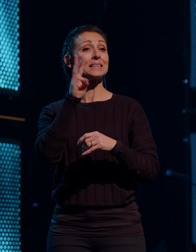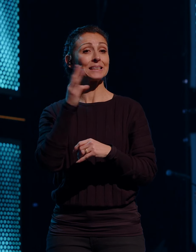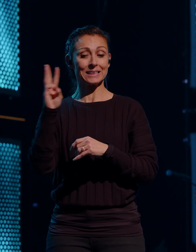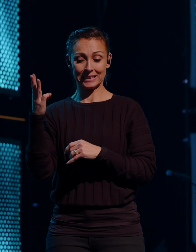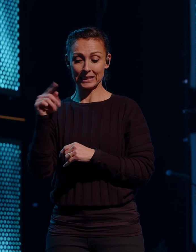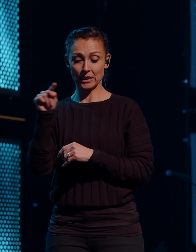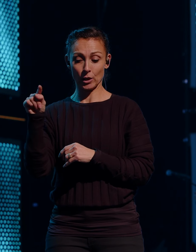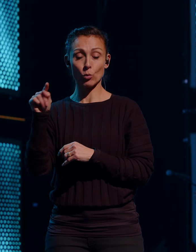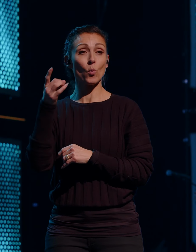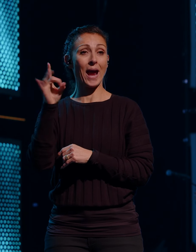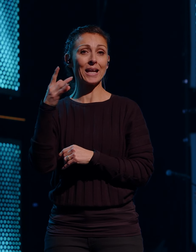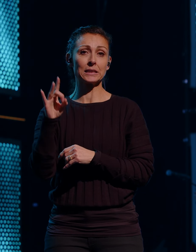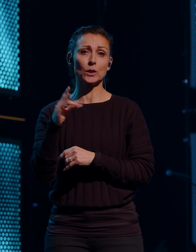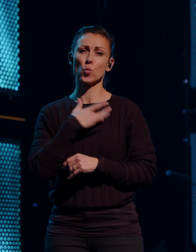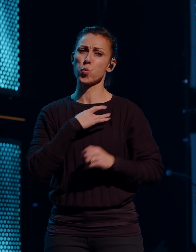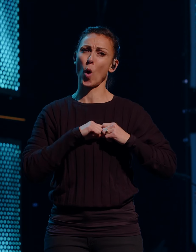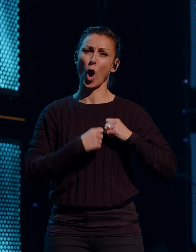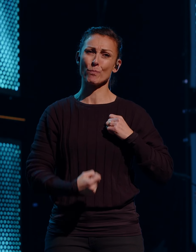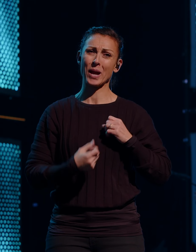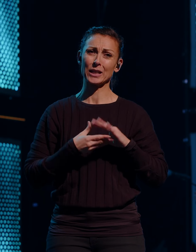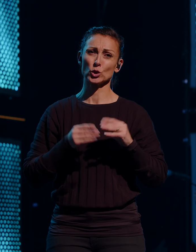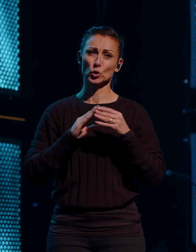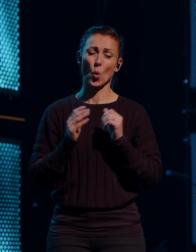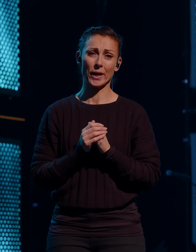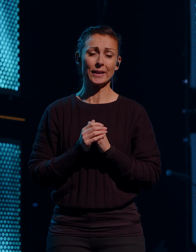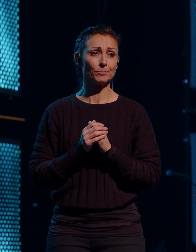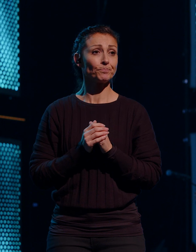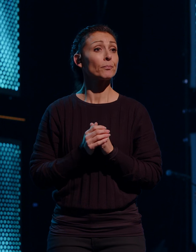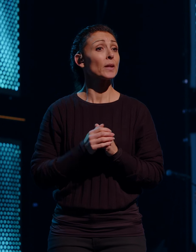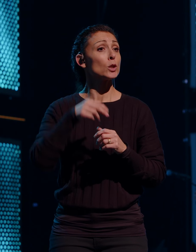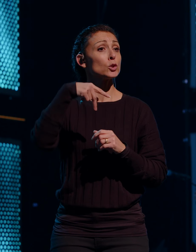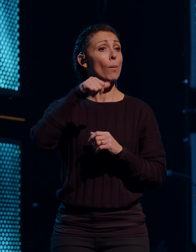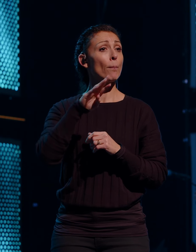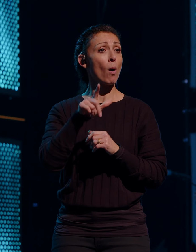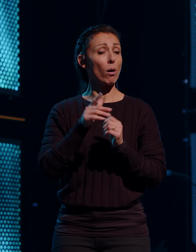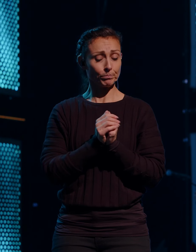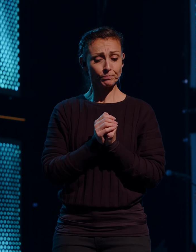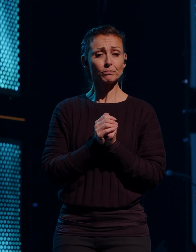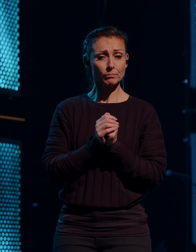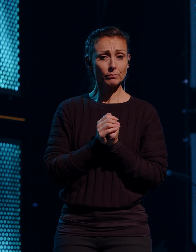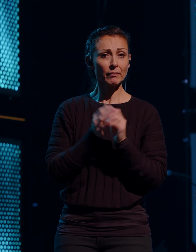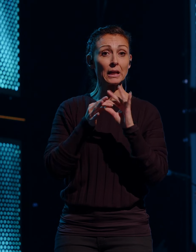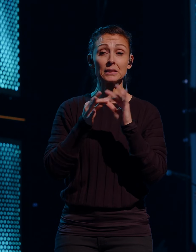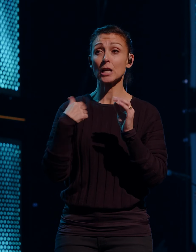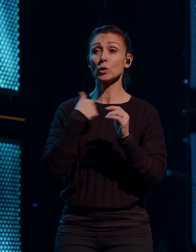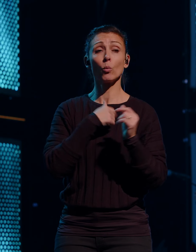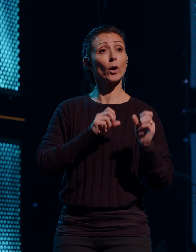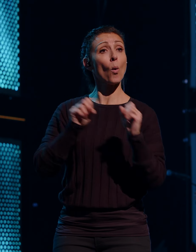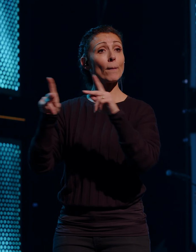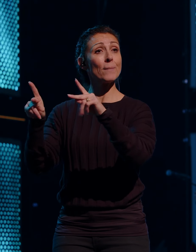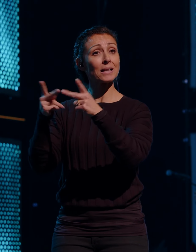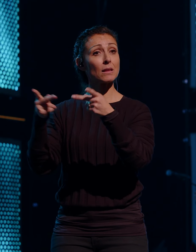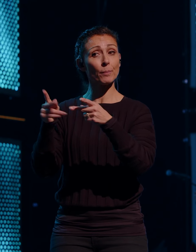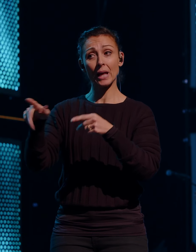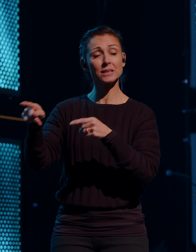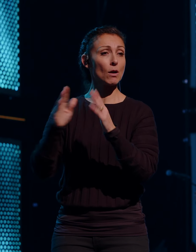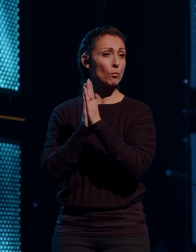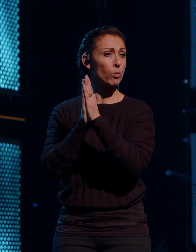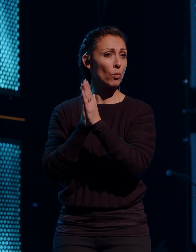story. It says, as we were going to the place of prayer, so they're now going back to pray with Lydia and these